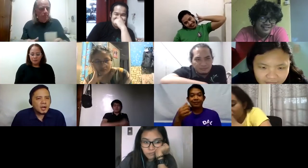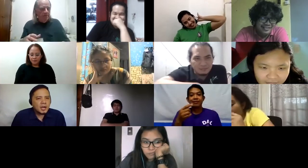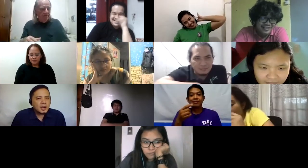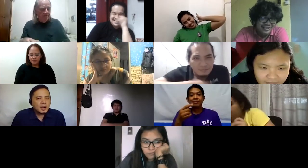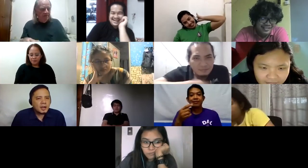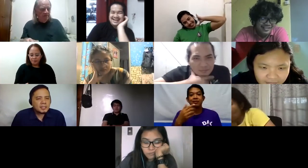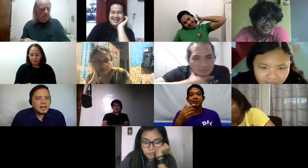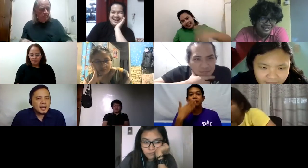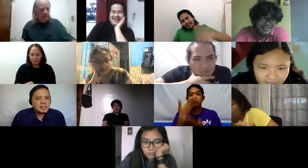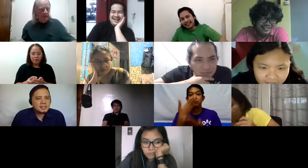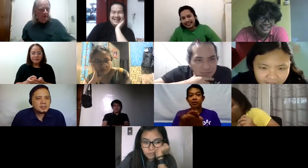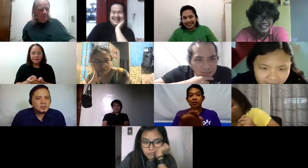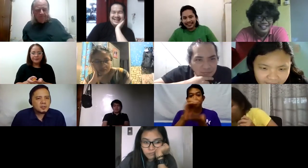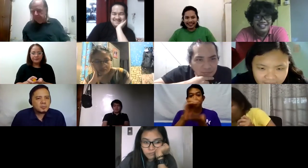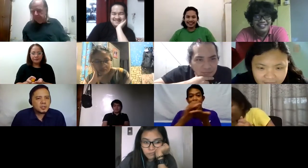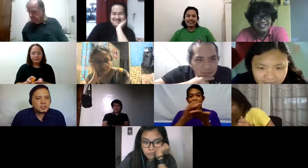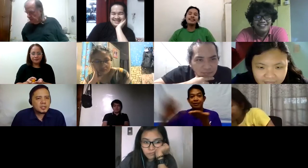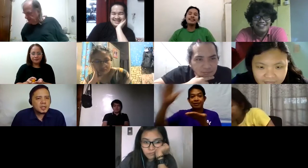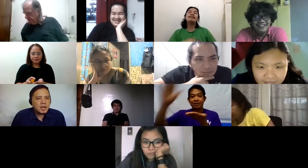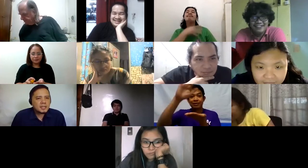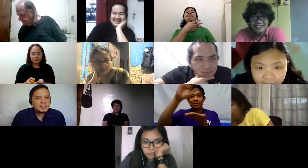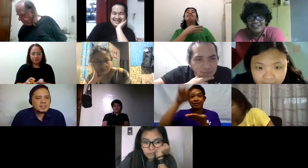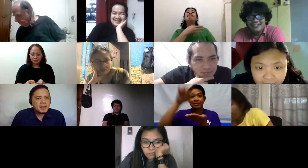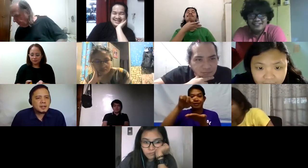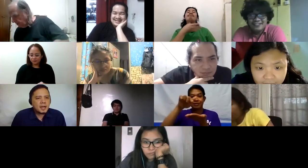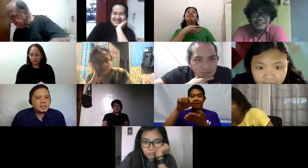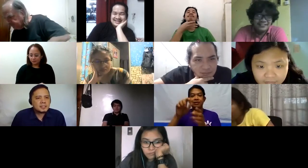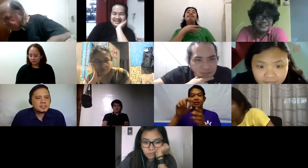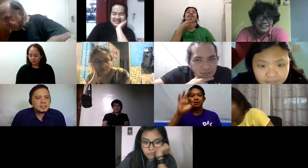a task to put a standardized